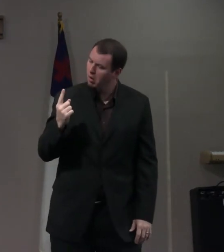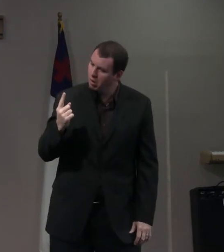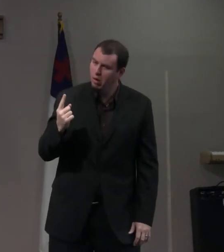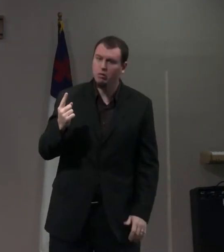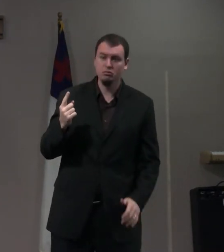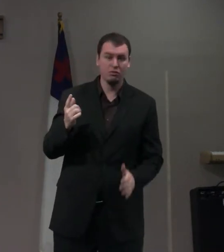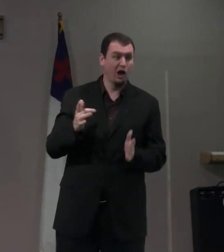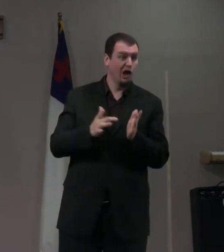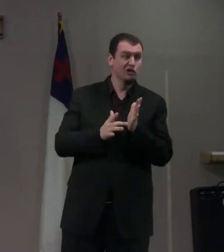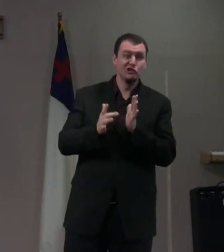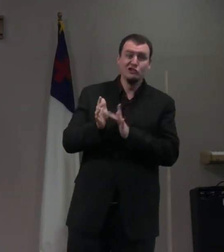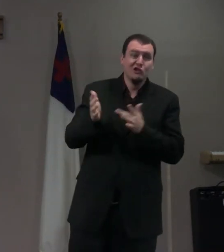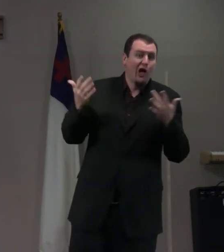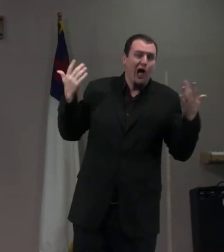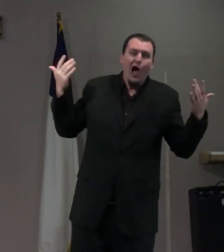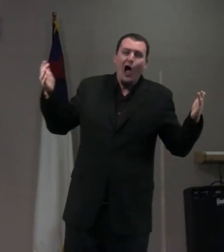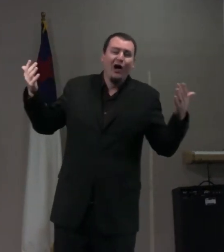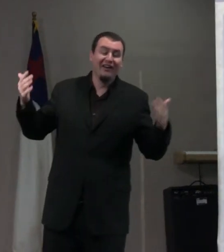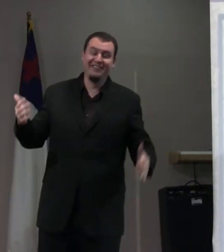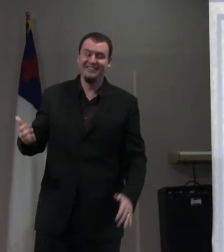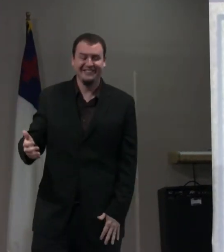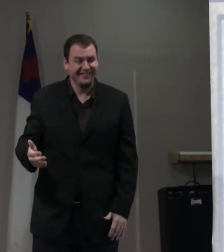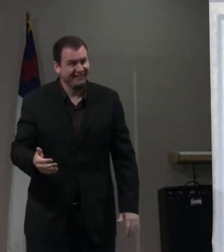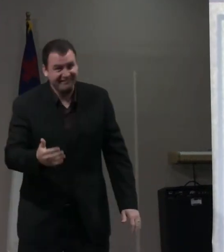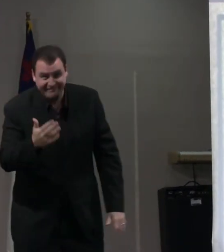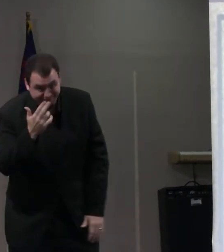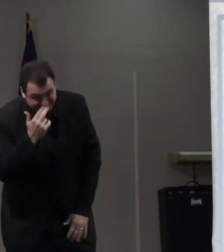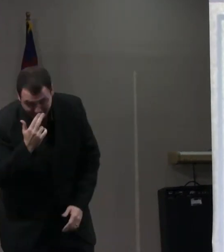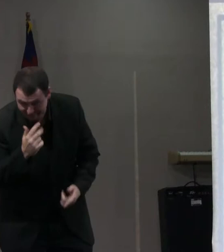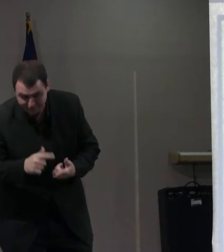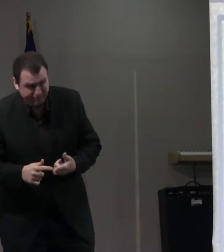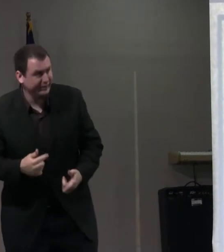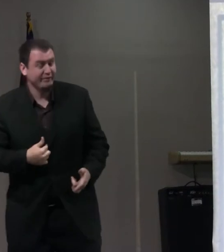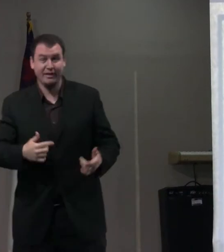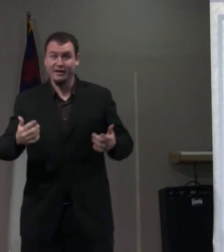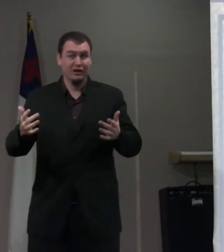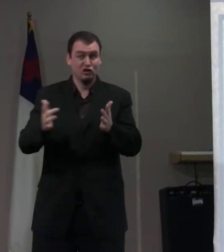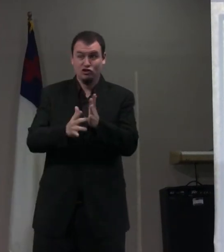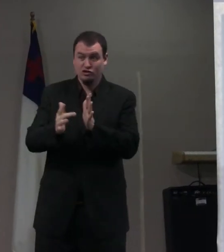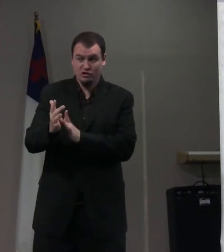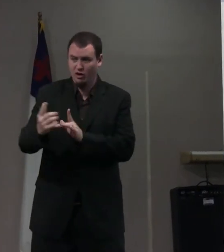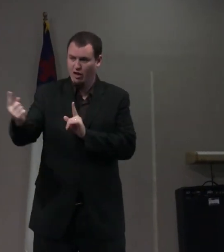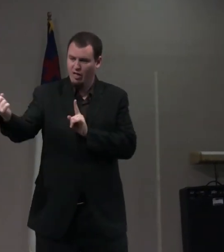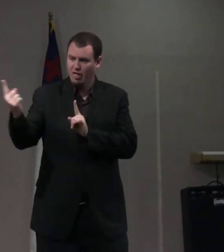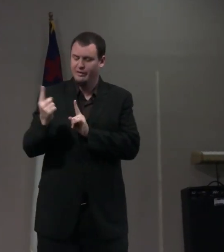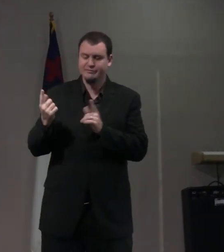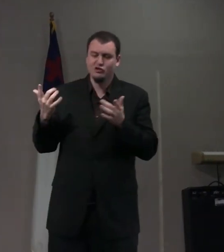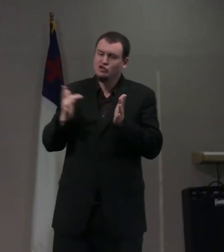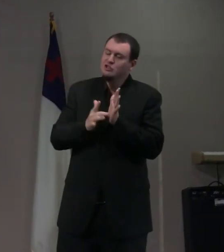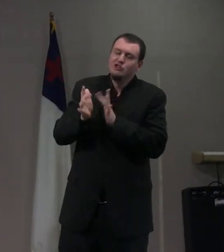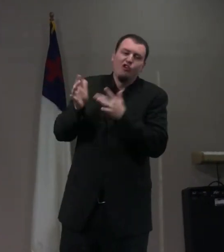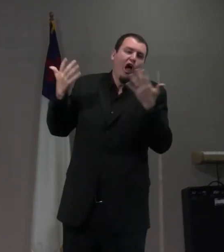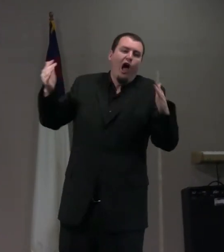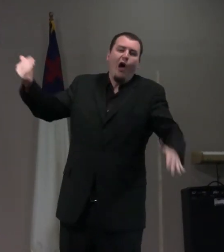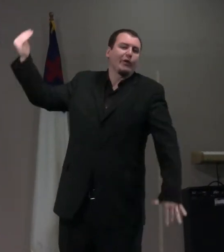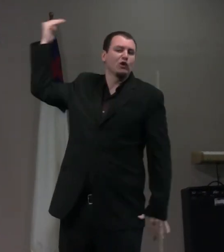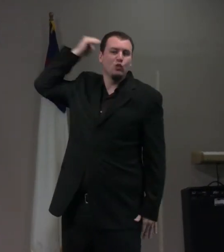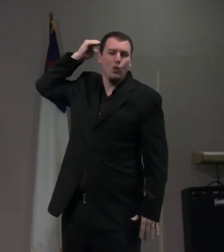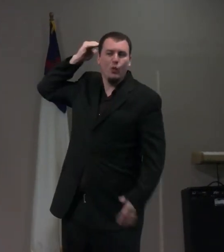They came to him, and Jesus, it's funny to me, but Jesus already